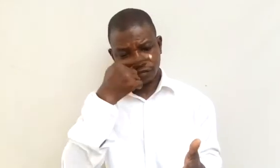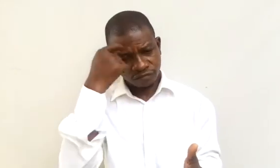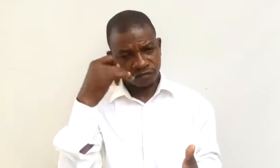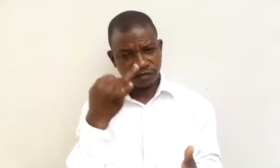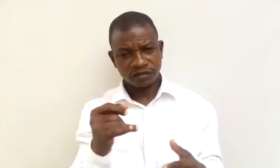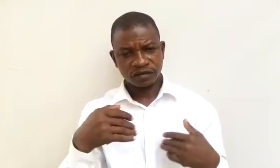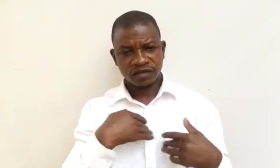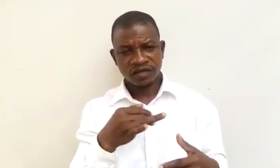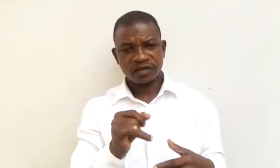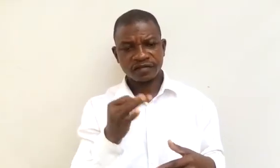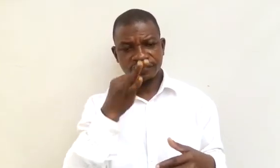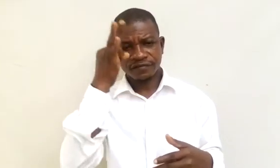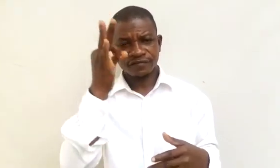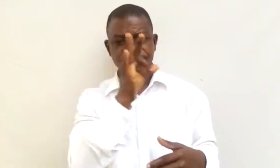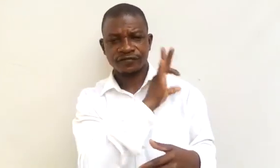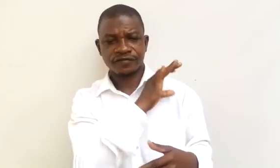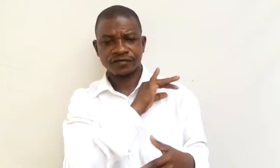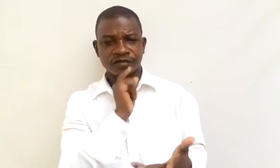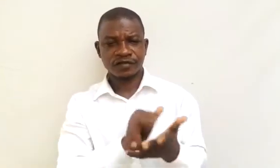have features that help them to